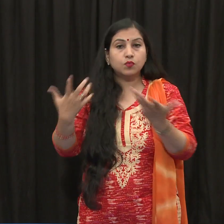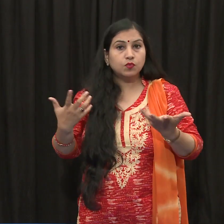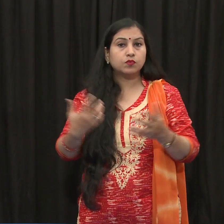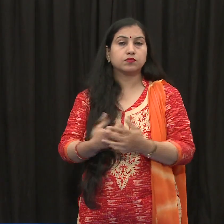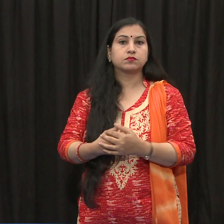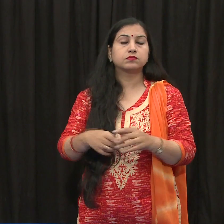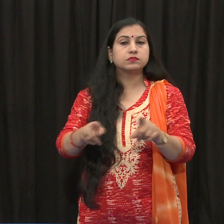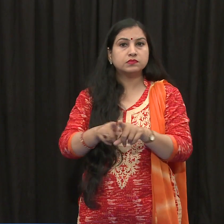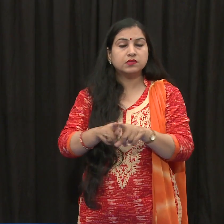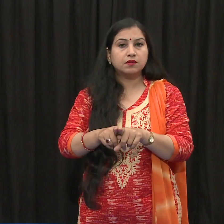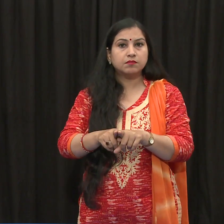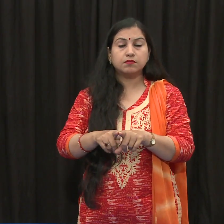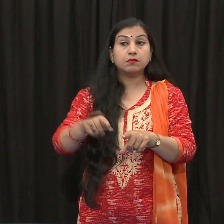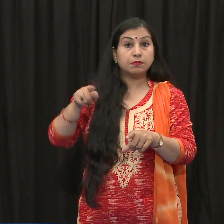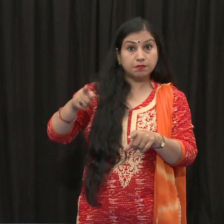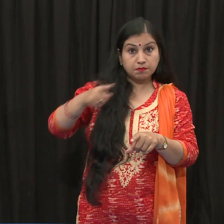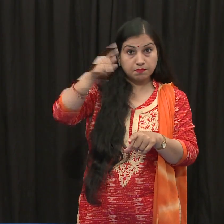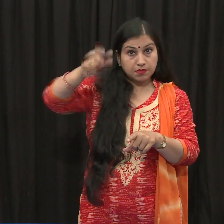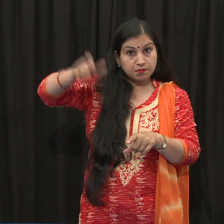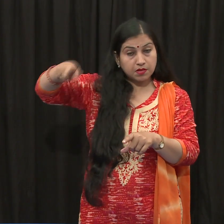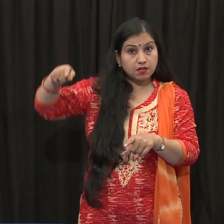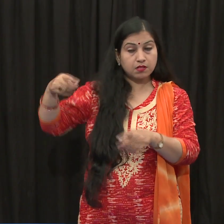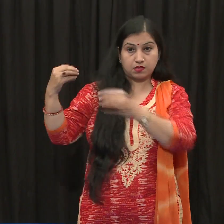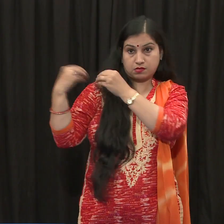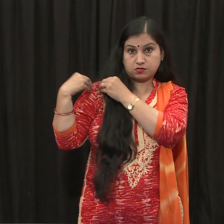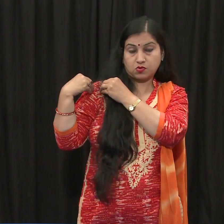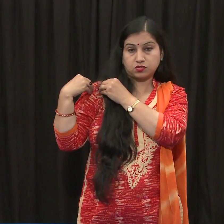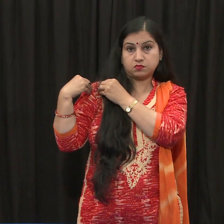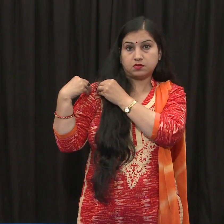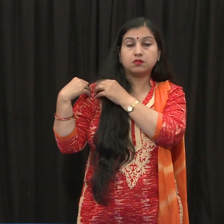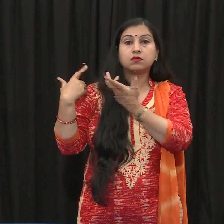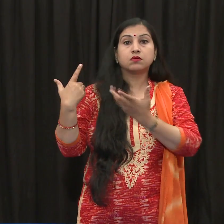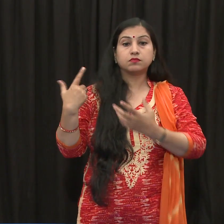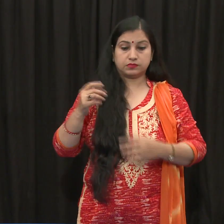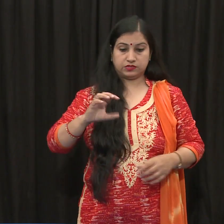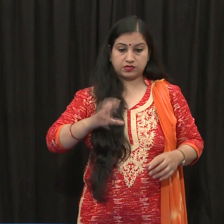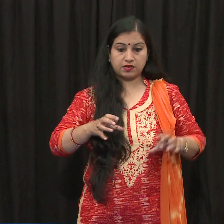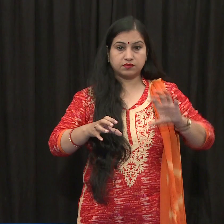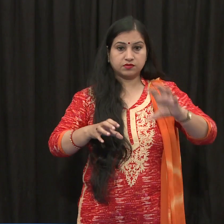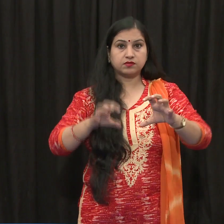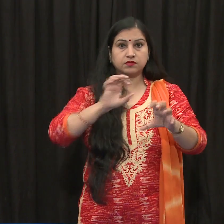and the executive is responsible to the legislature.